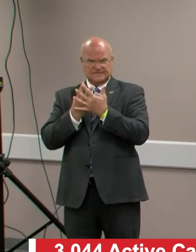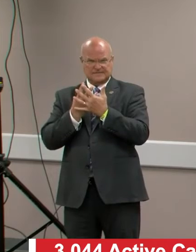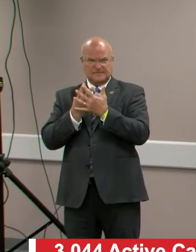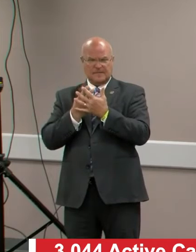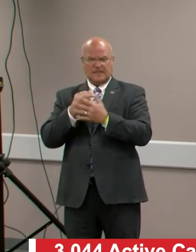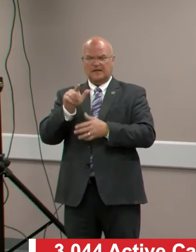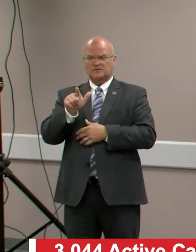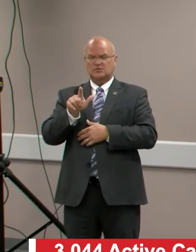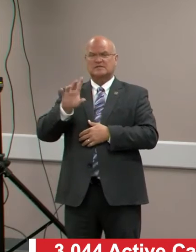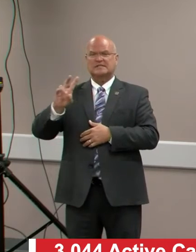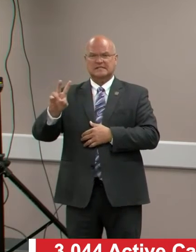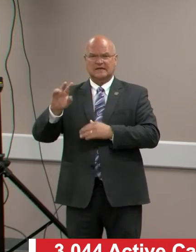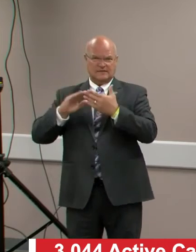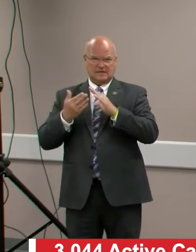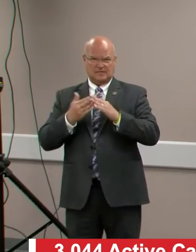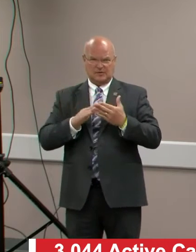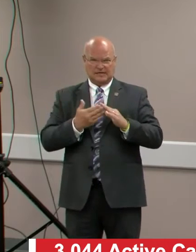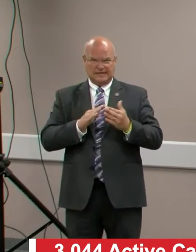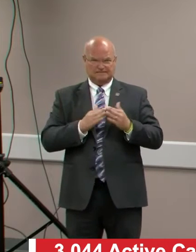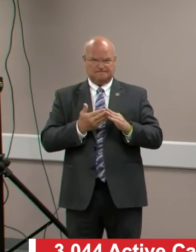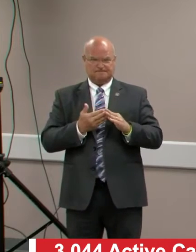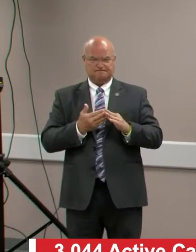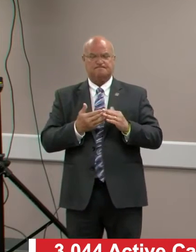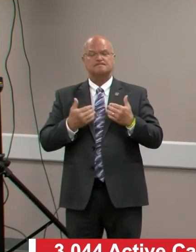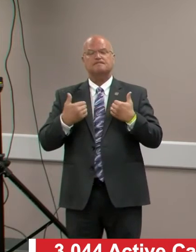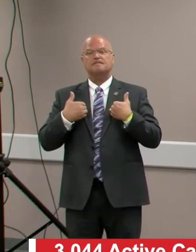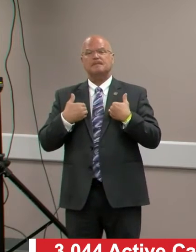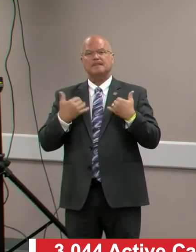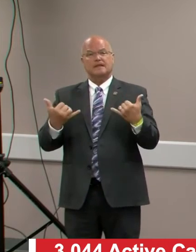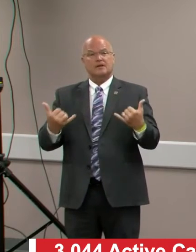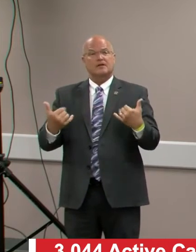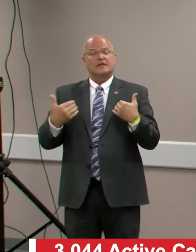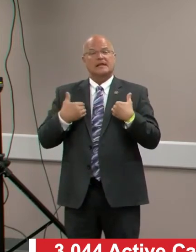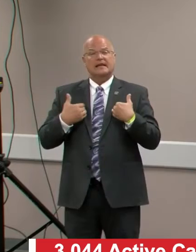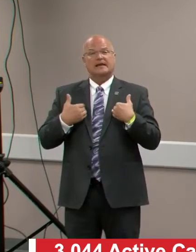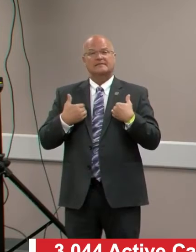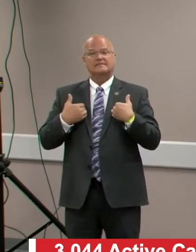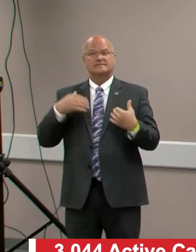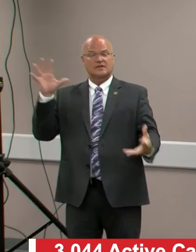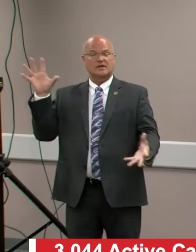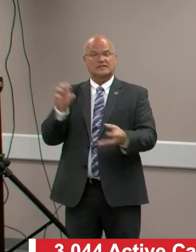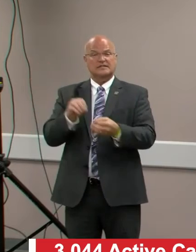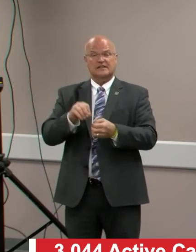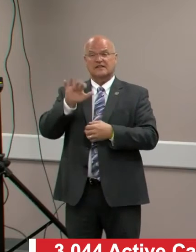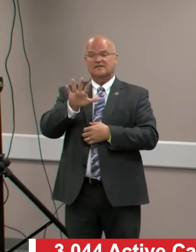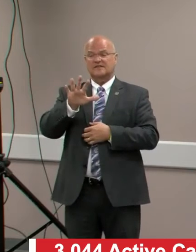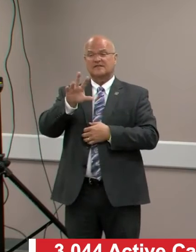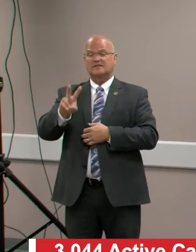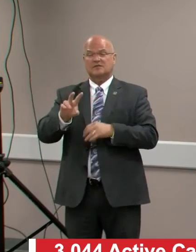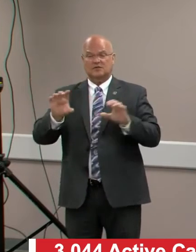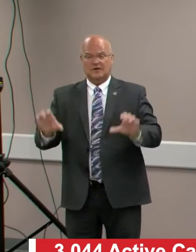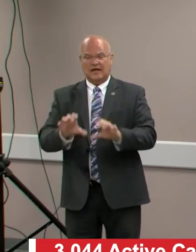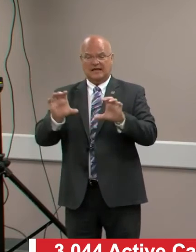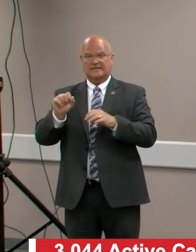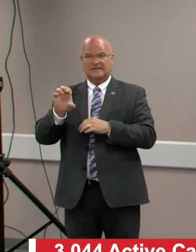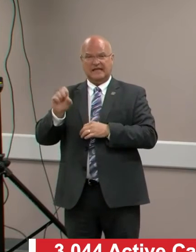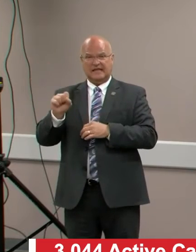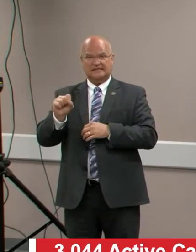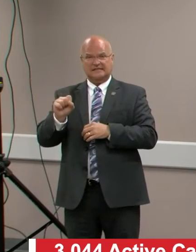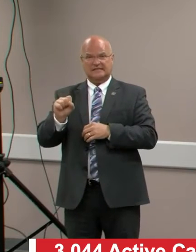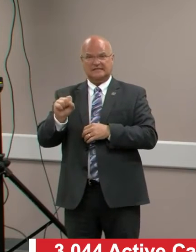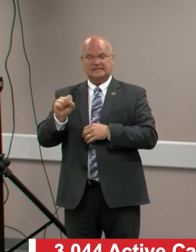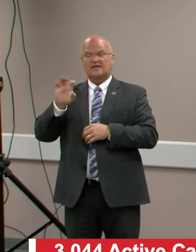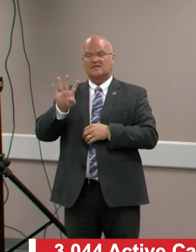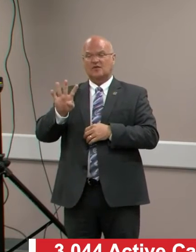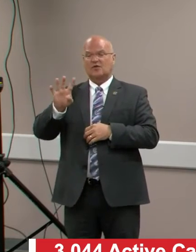and 27 were in the community. We currently have a total of 52 active cases. 41 of those